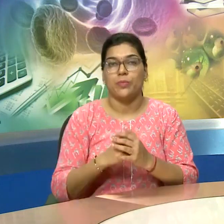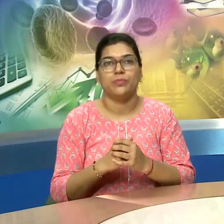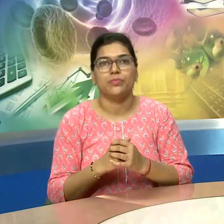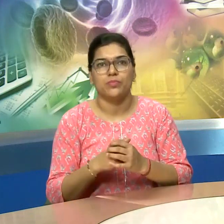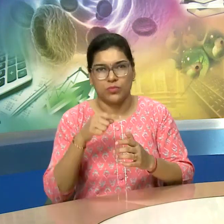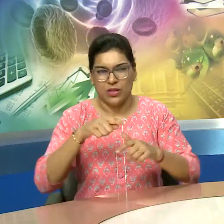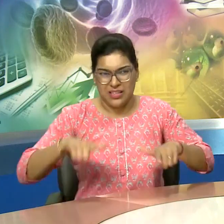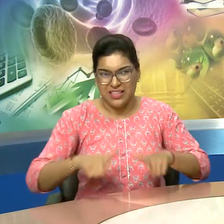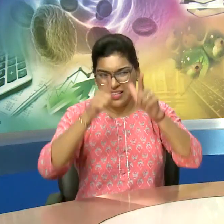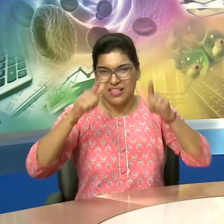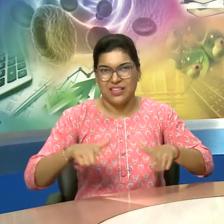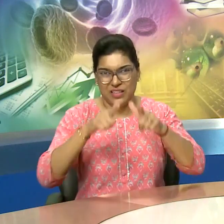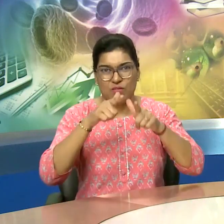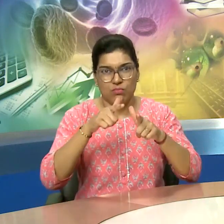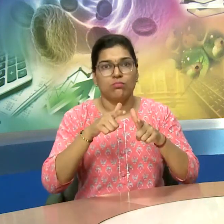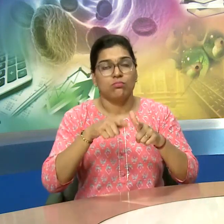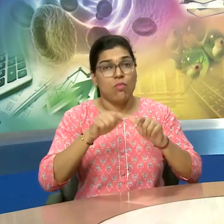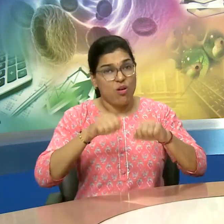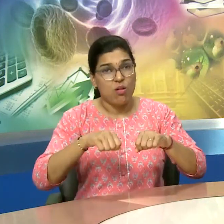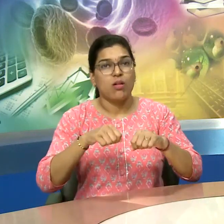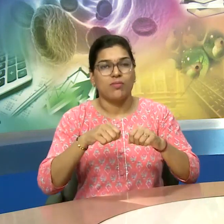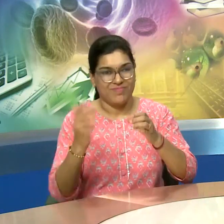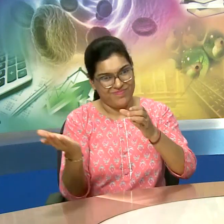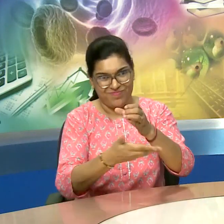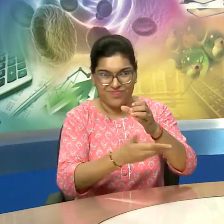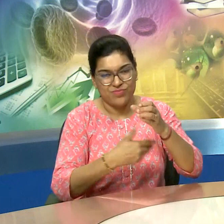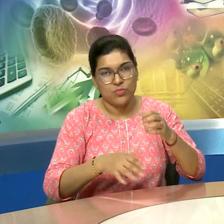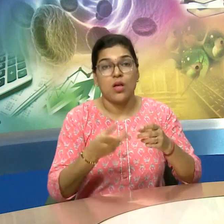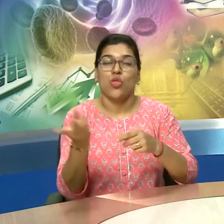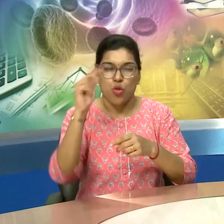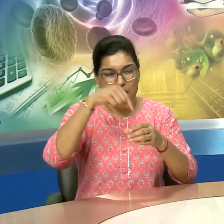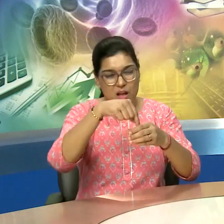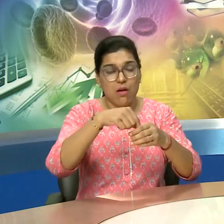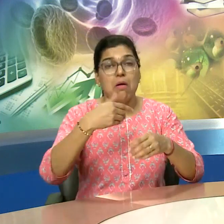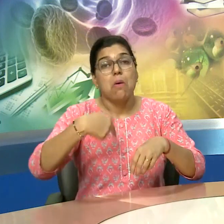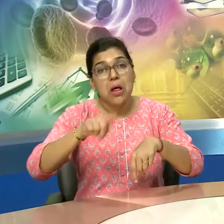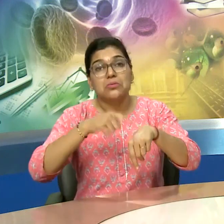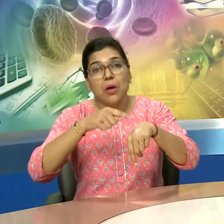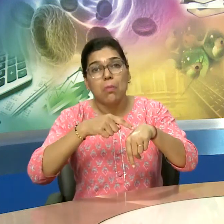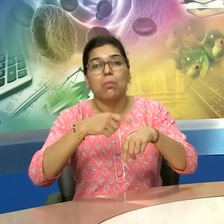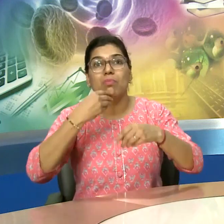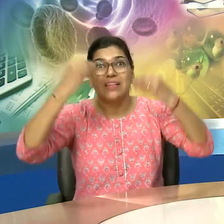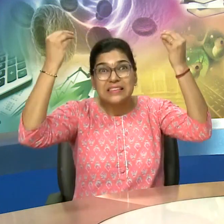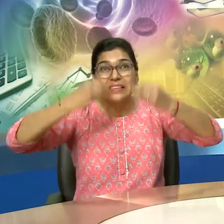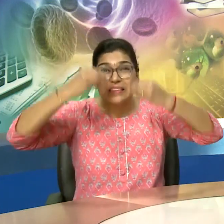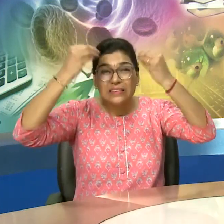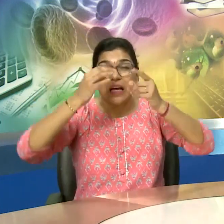Now, this is the second point. trees have gone,